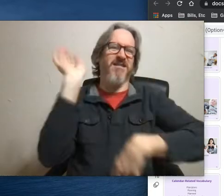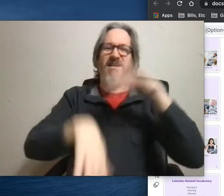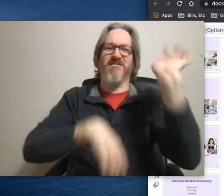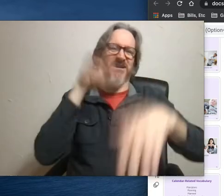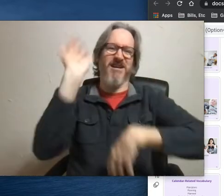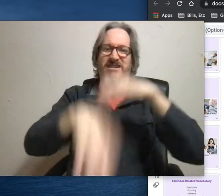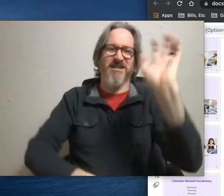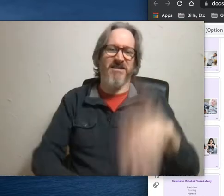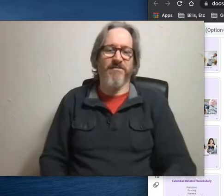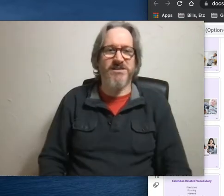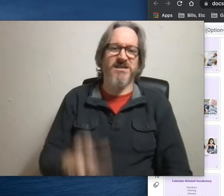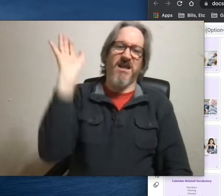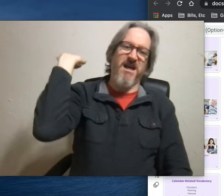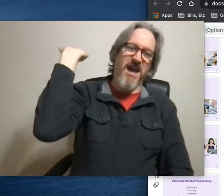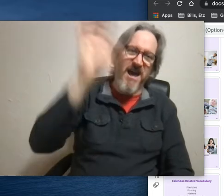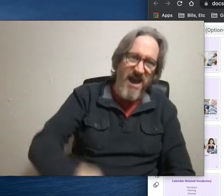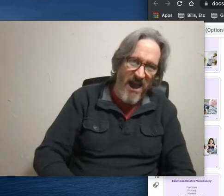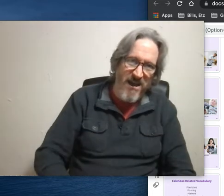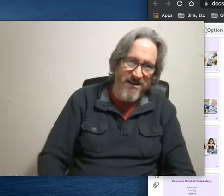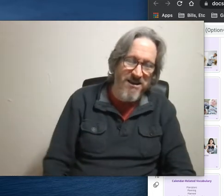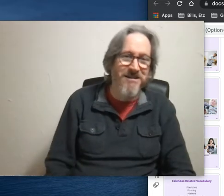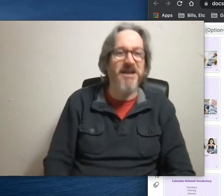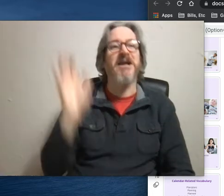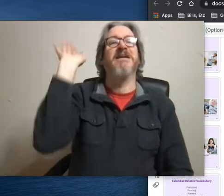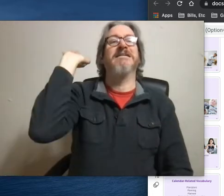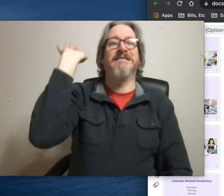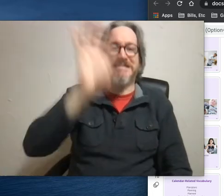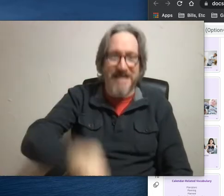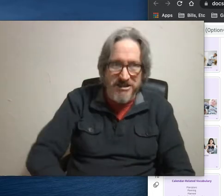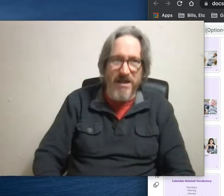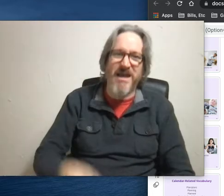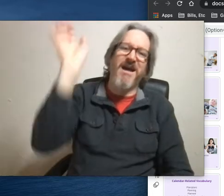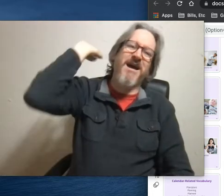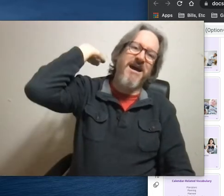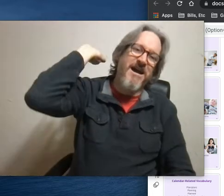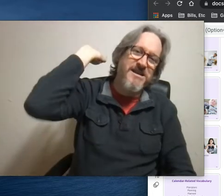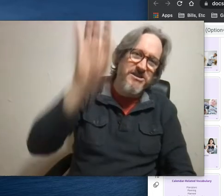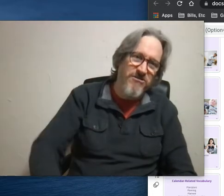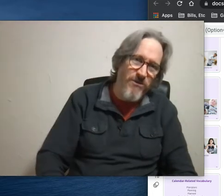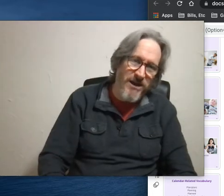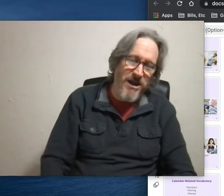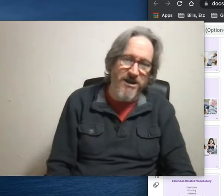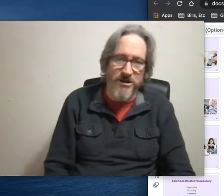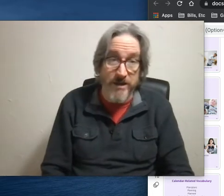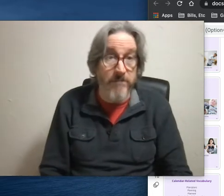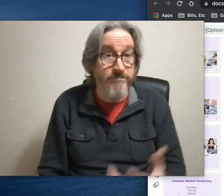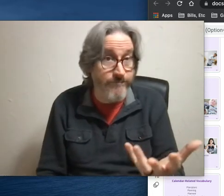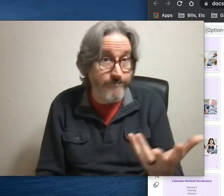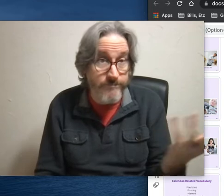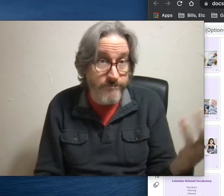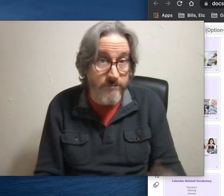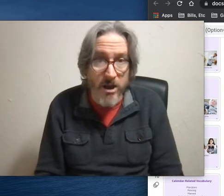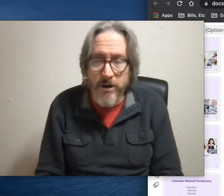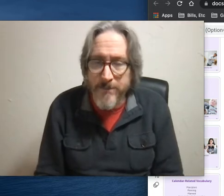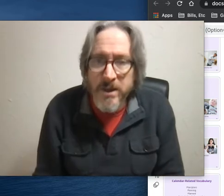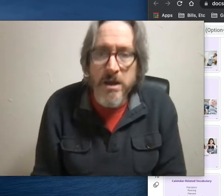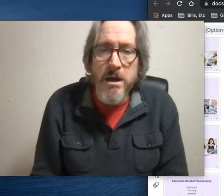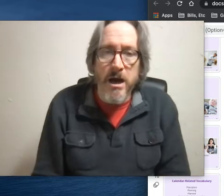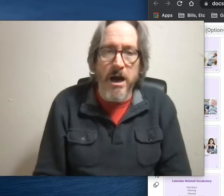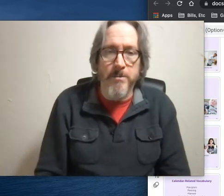do it. I don't want to do it versus like ditch it. Screw it. I'm not going to do that.